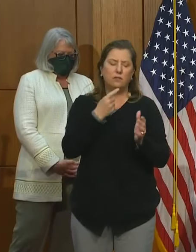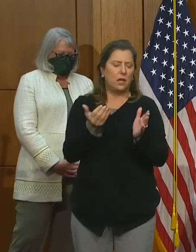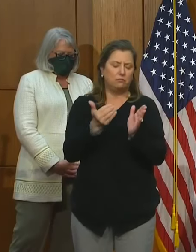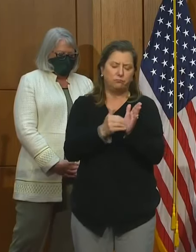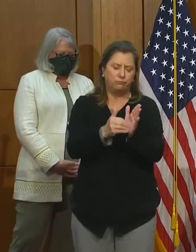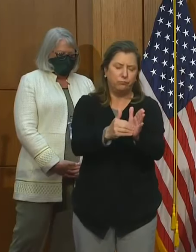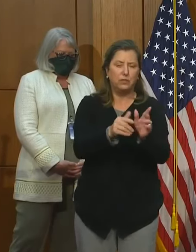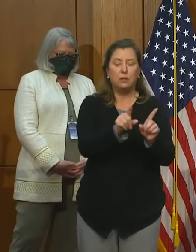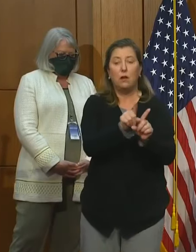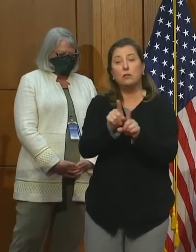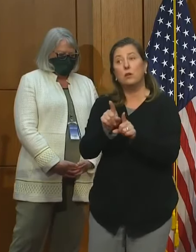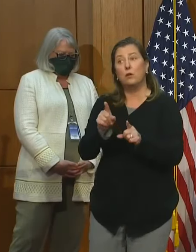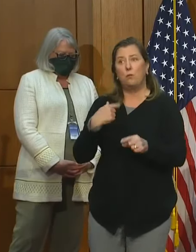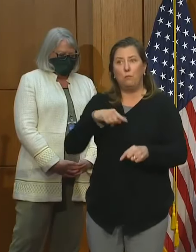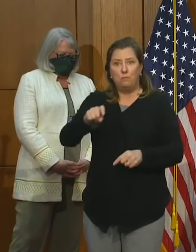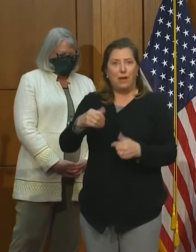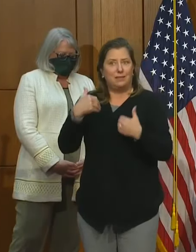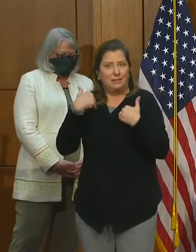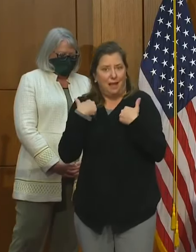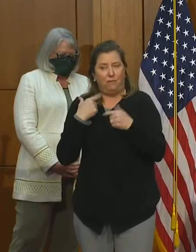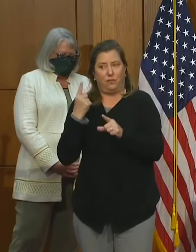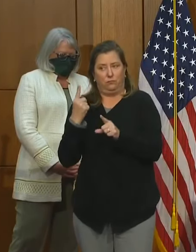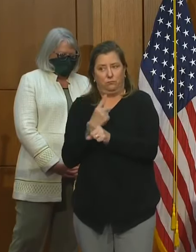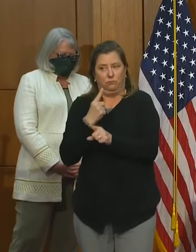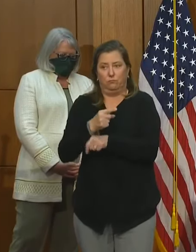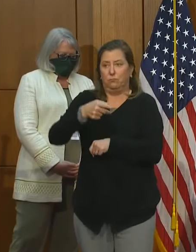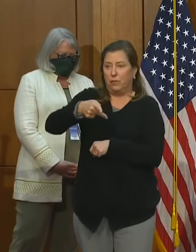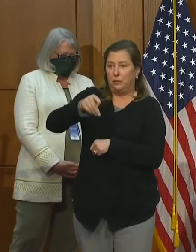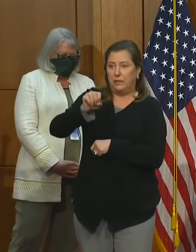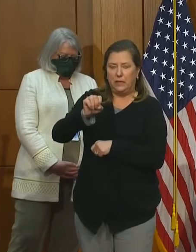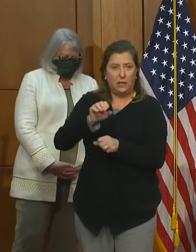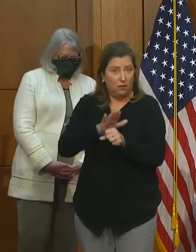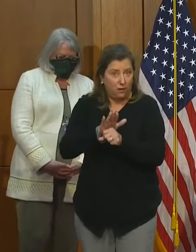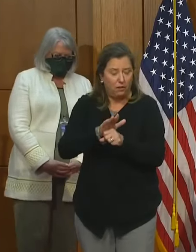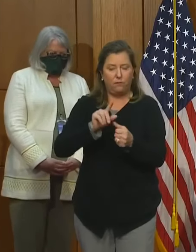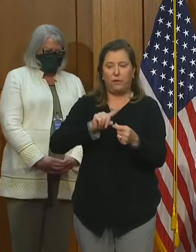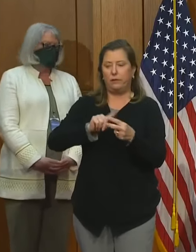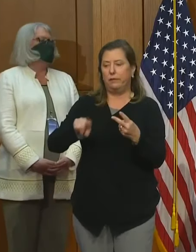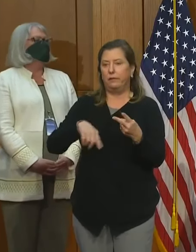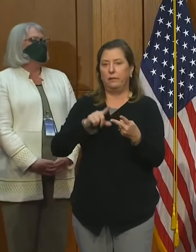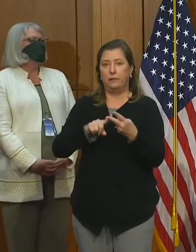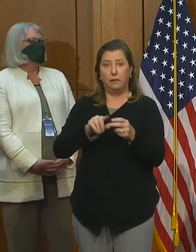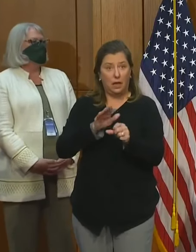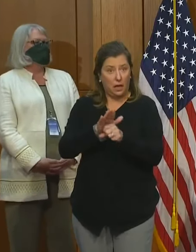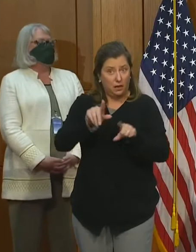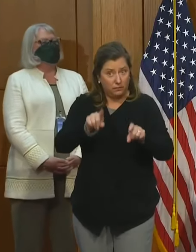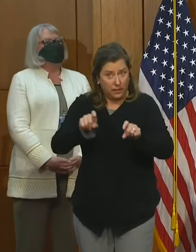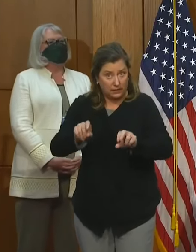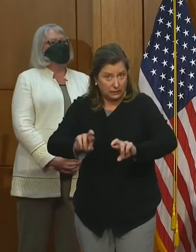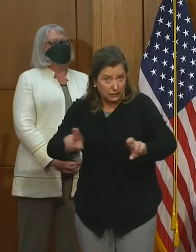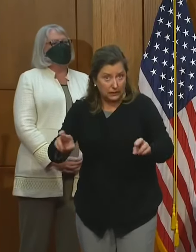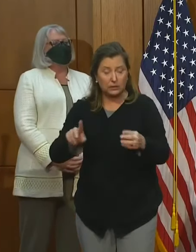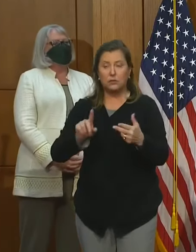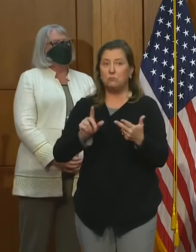before as well, is that we need to have the adequate PPE, we need to have the adequate testing